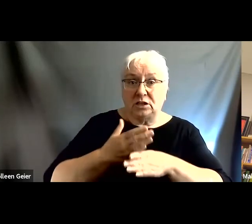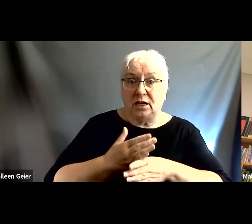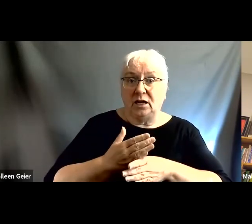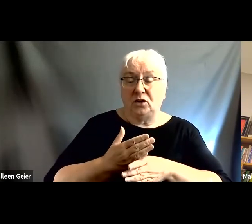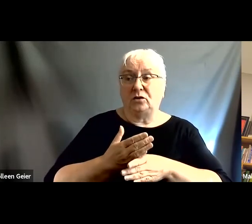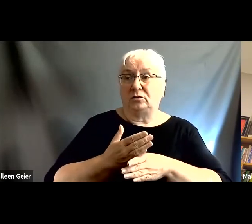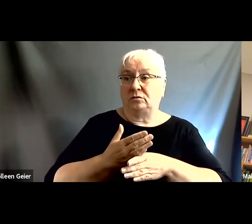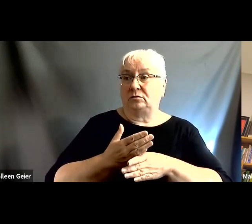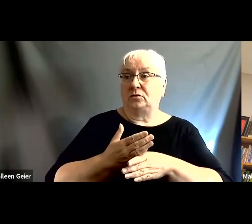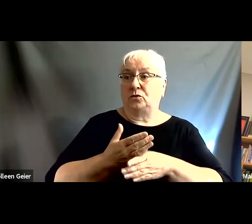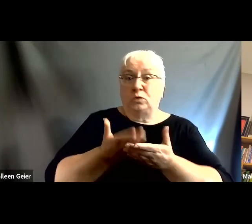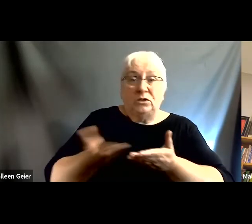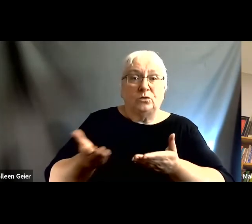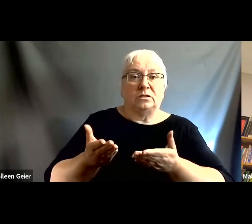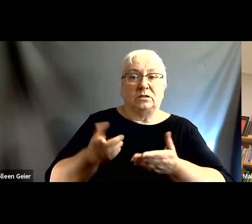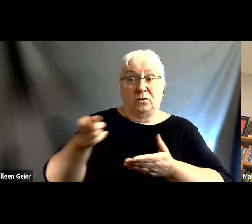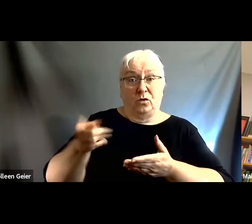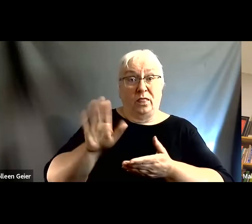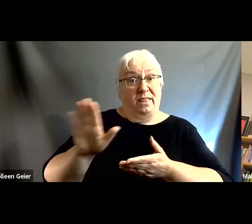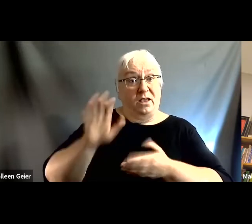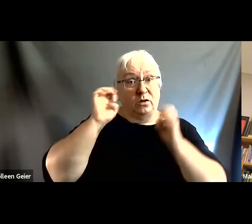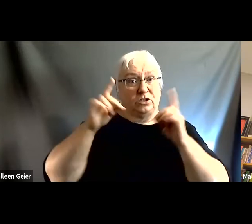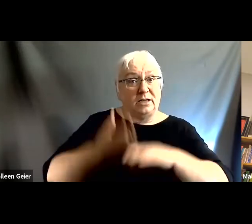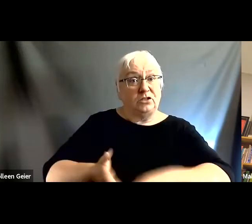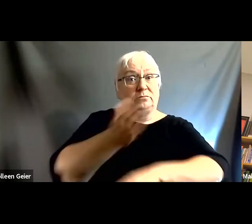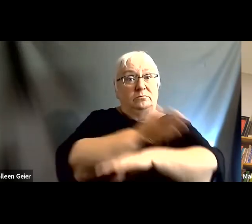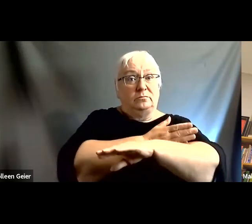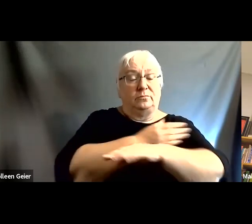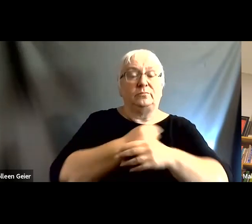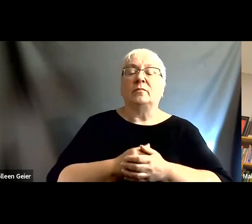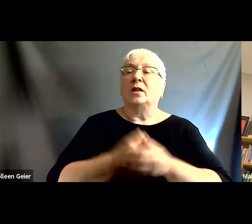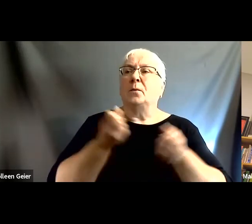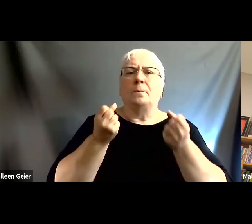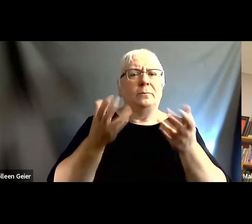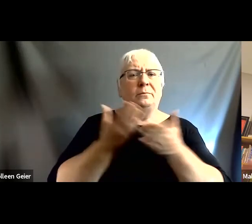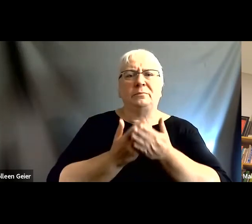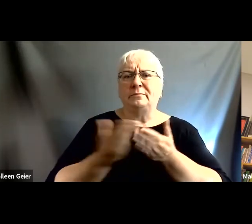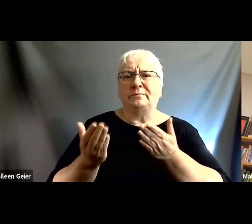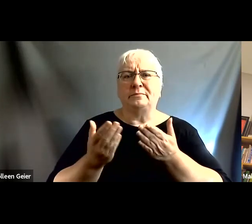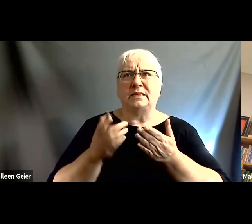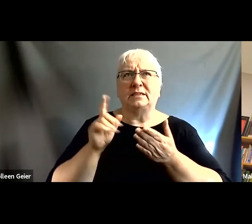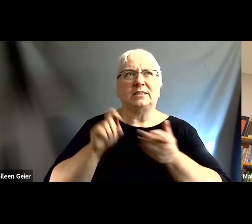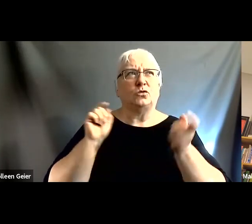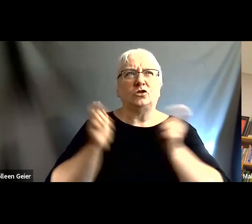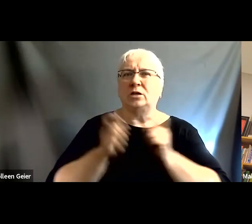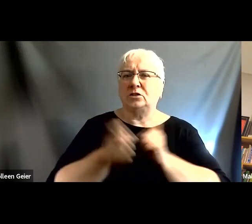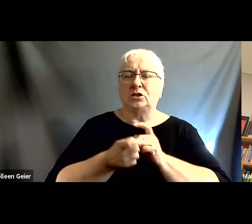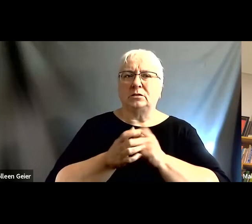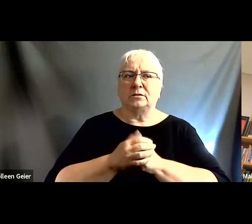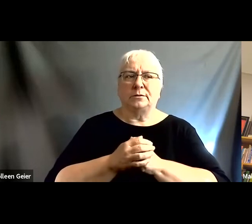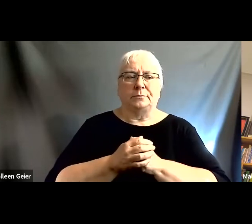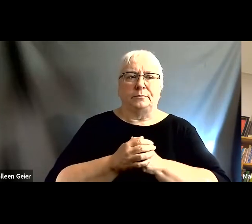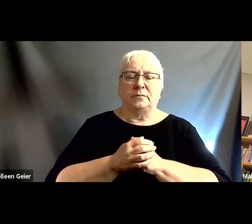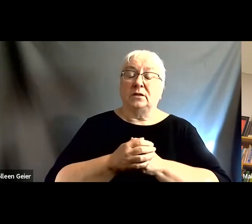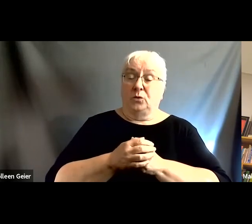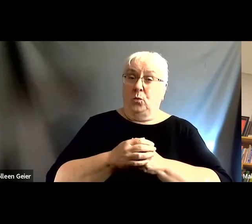quality education for them. A lot of things need to be changed. A lot of training